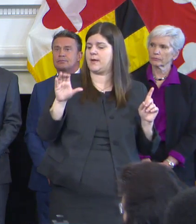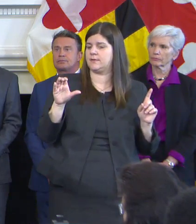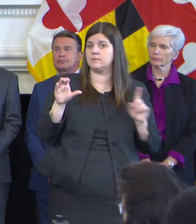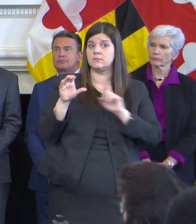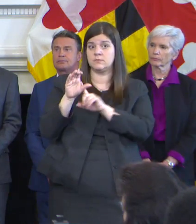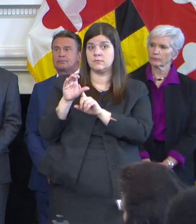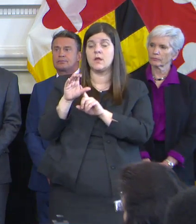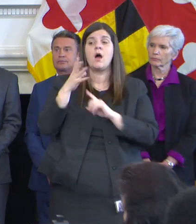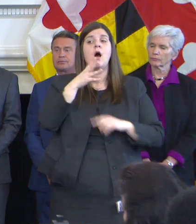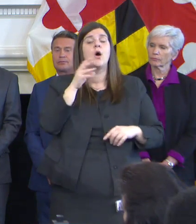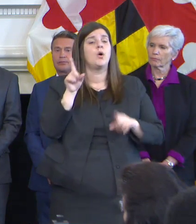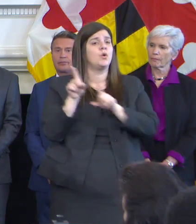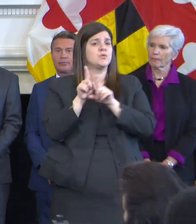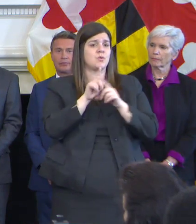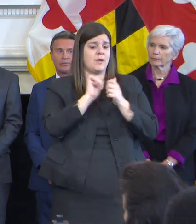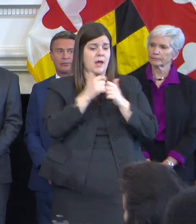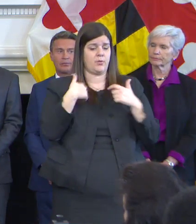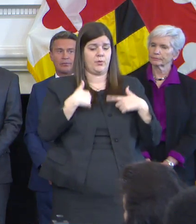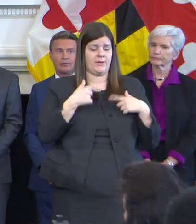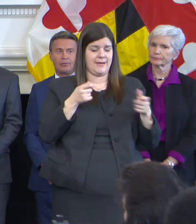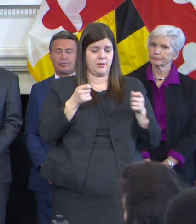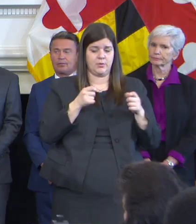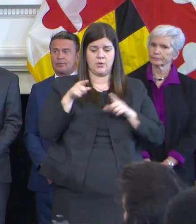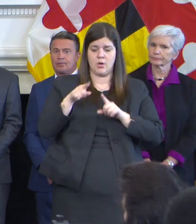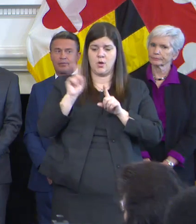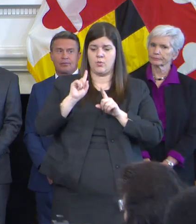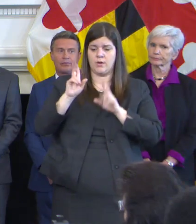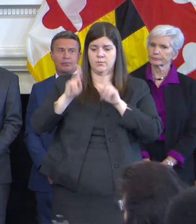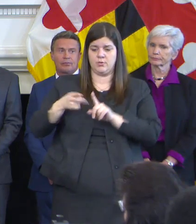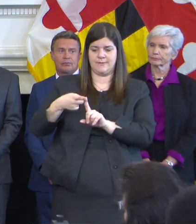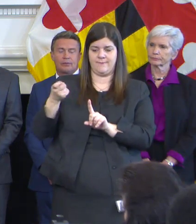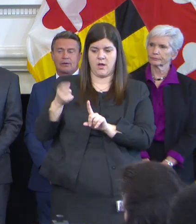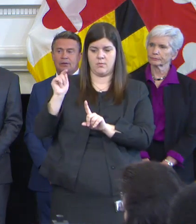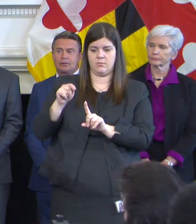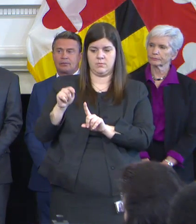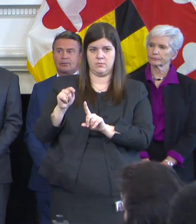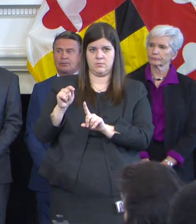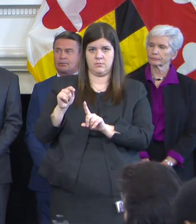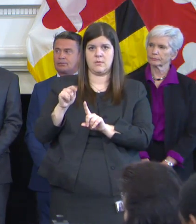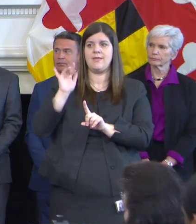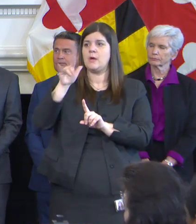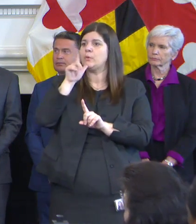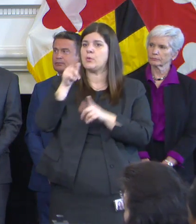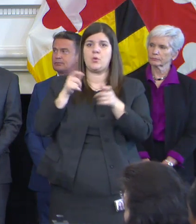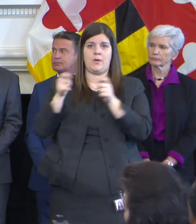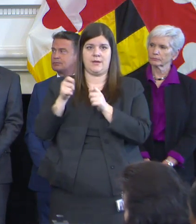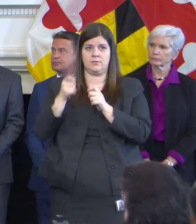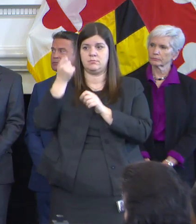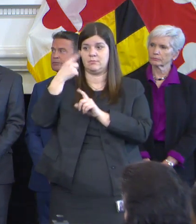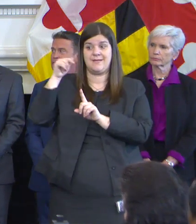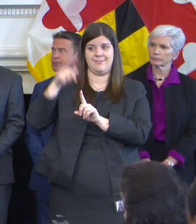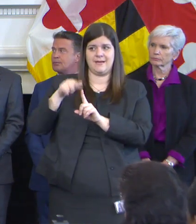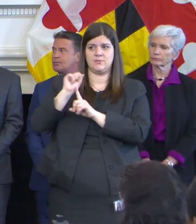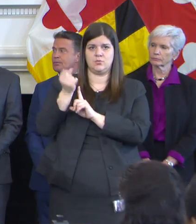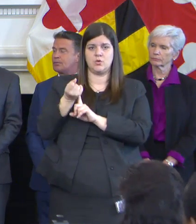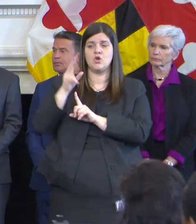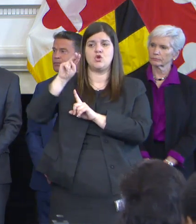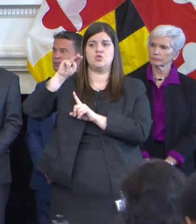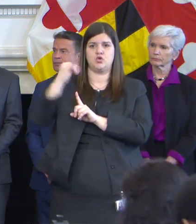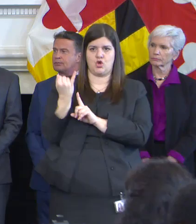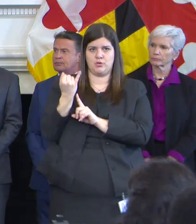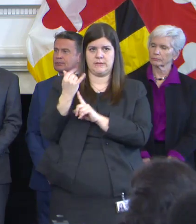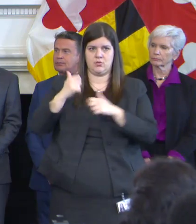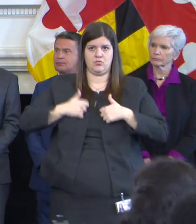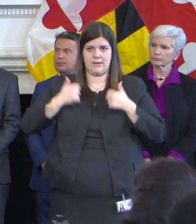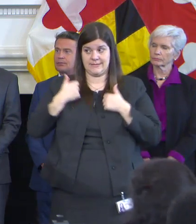is handled is where the person comes from is who handles the case. This is a New Jersey resident, so the New Jersey Health Department is actually the one that